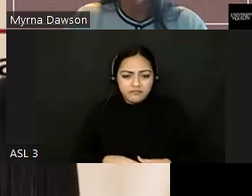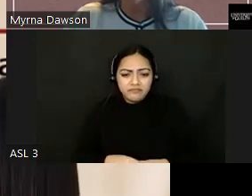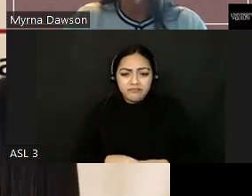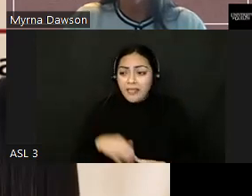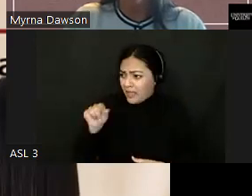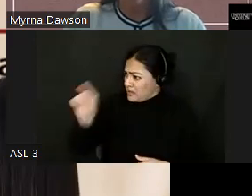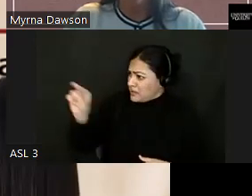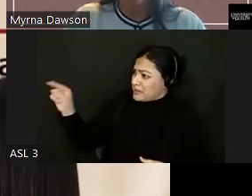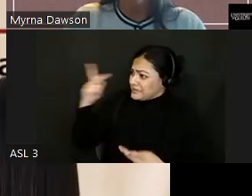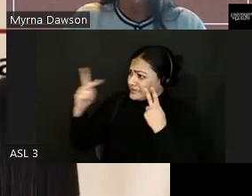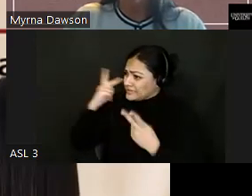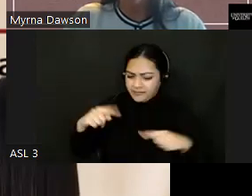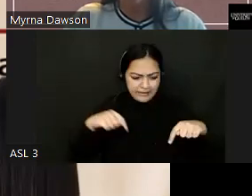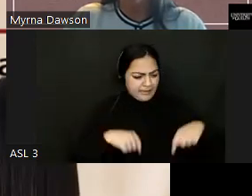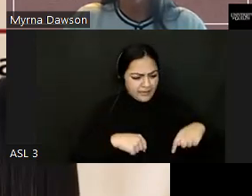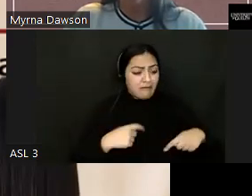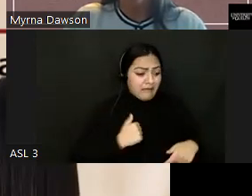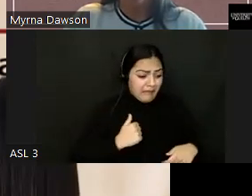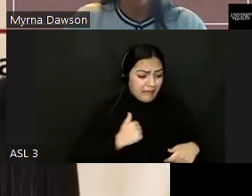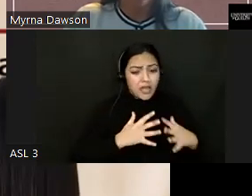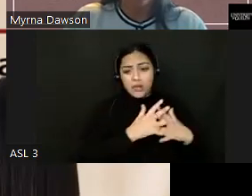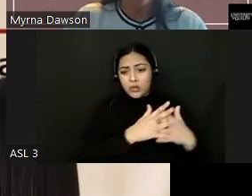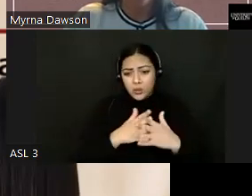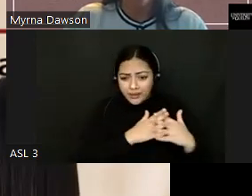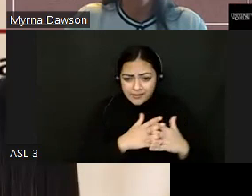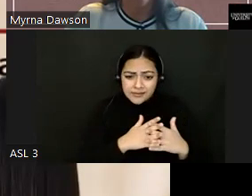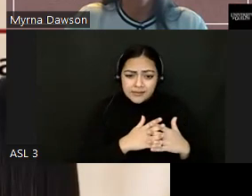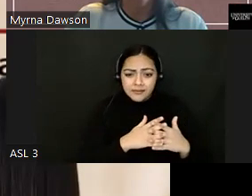we hope that that is changing gradually.